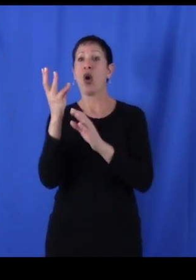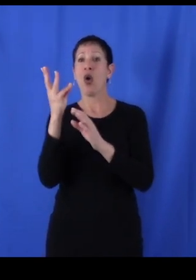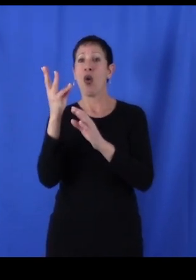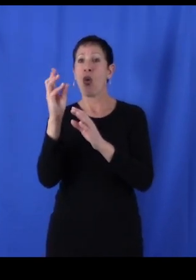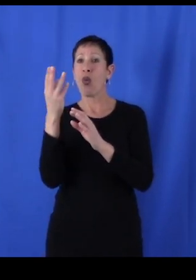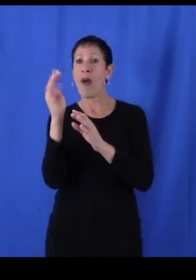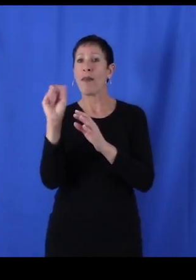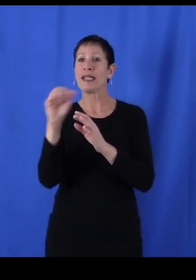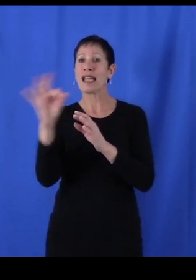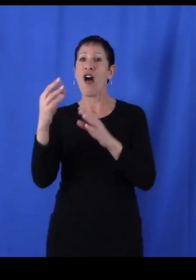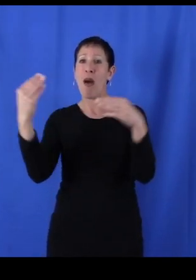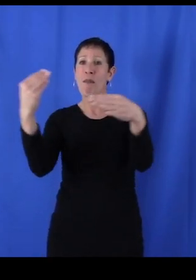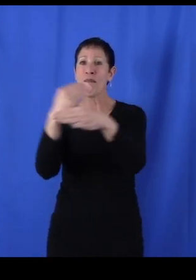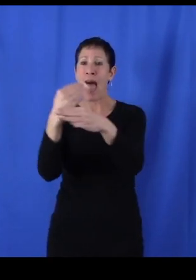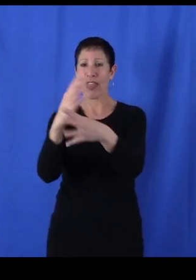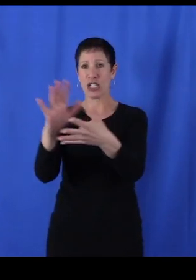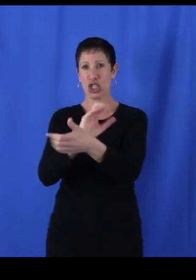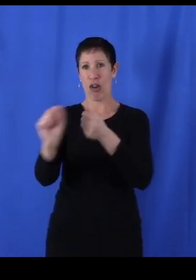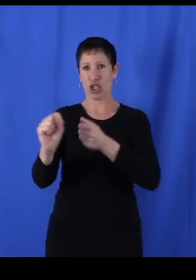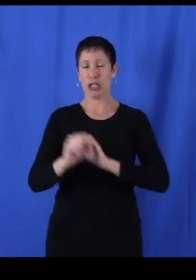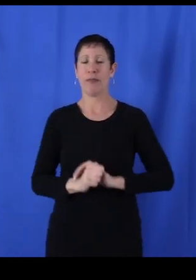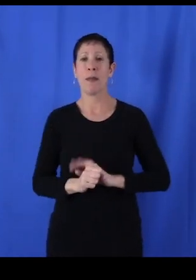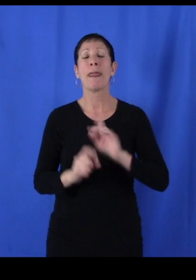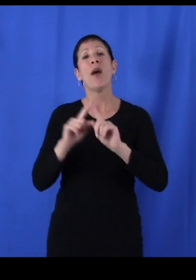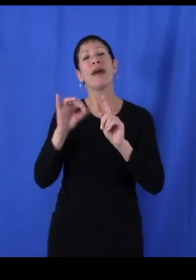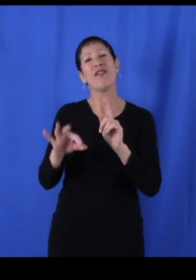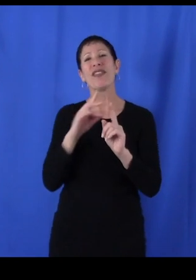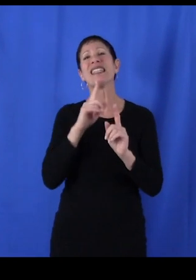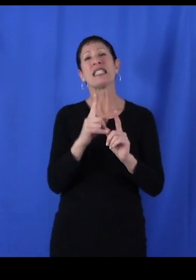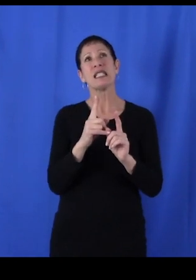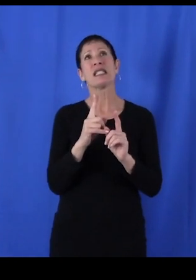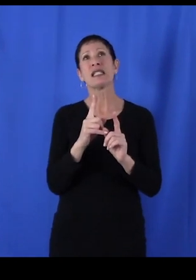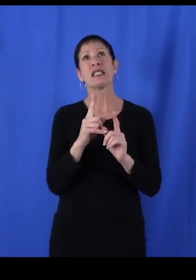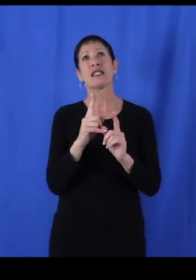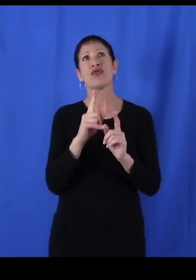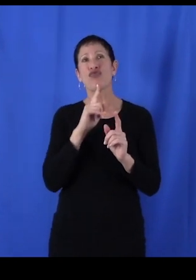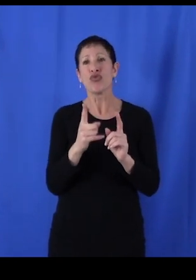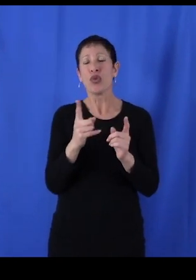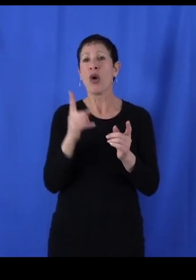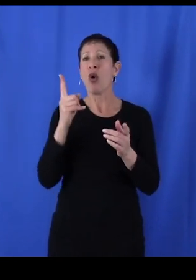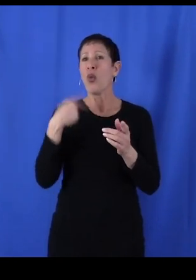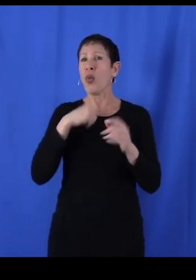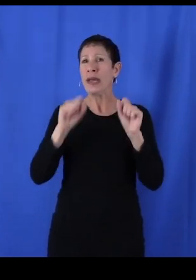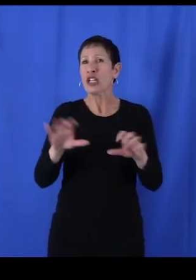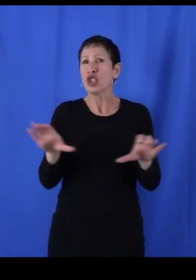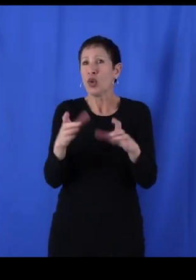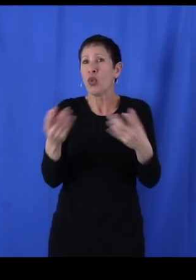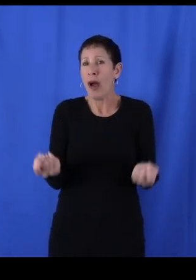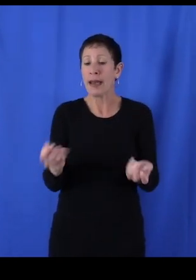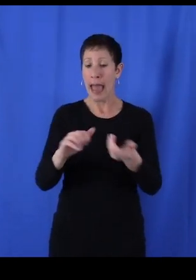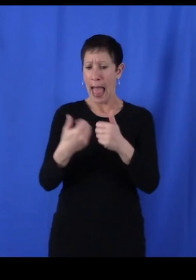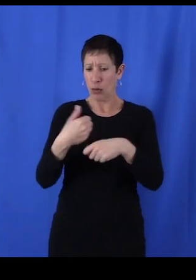Okay, but if this is so, what can we do? How can we make things right?